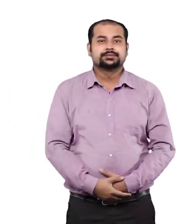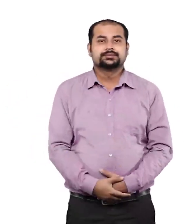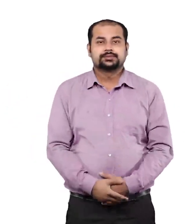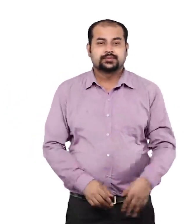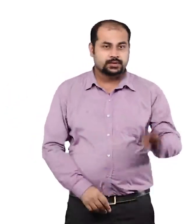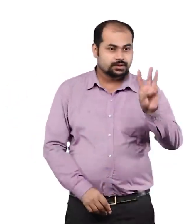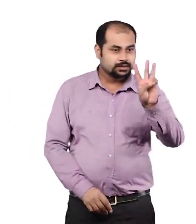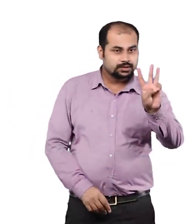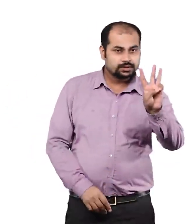3.